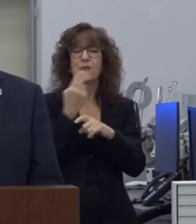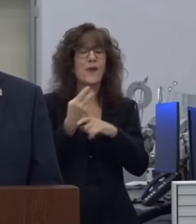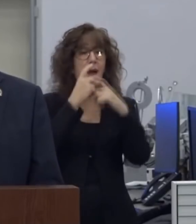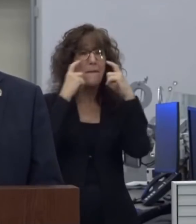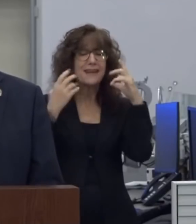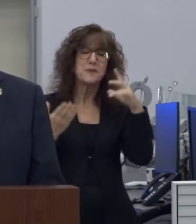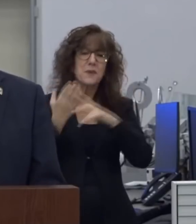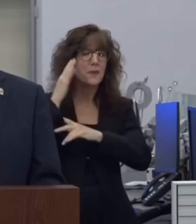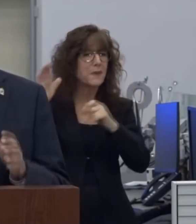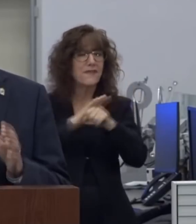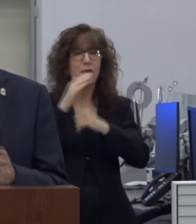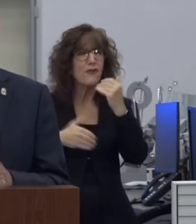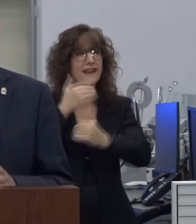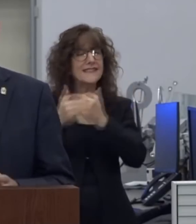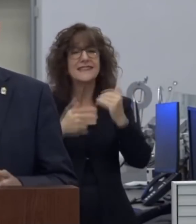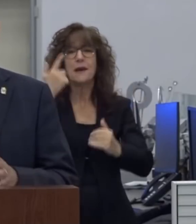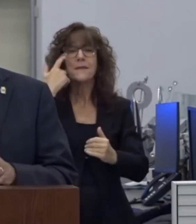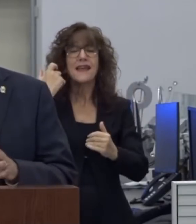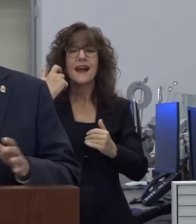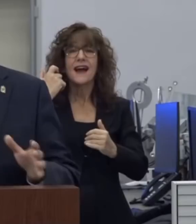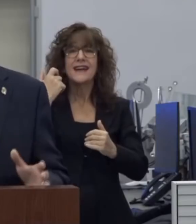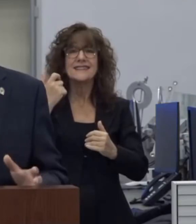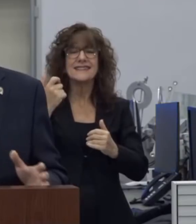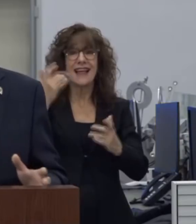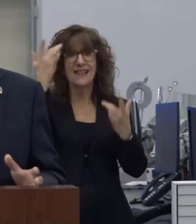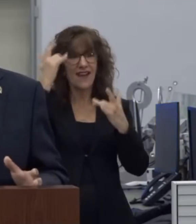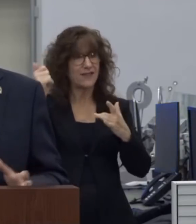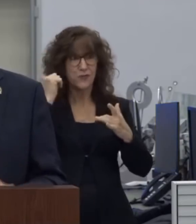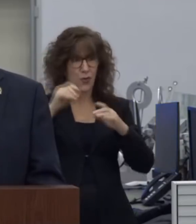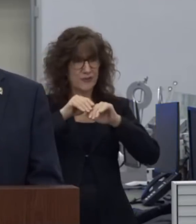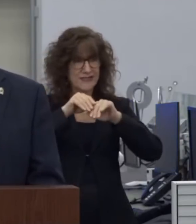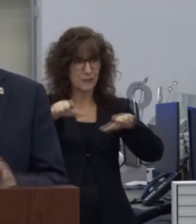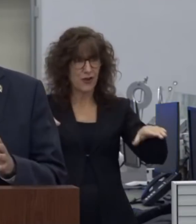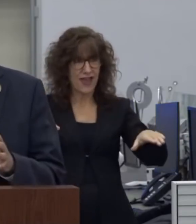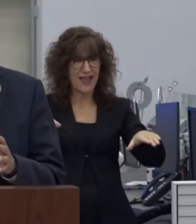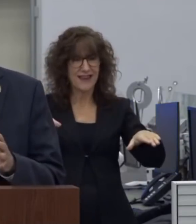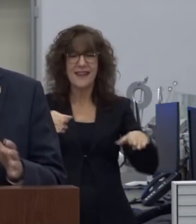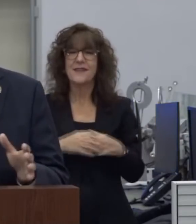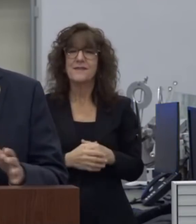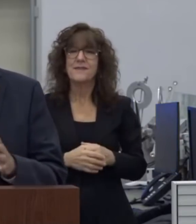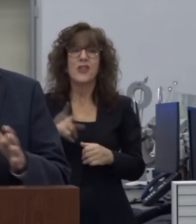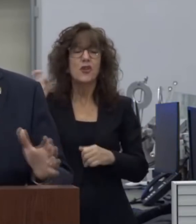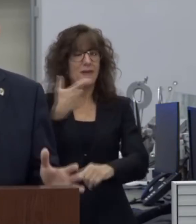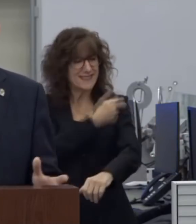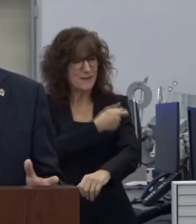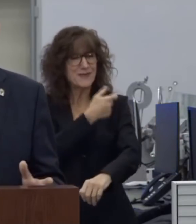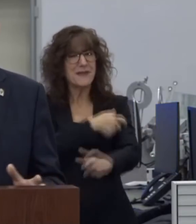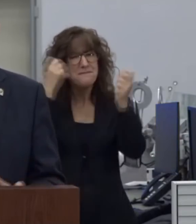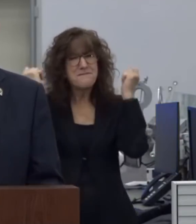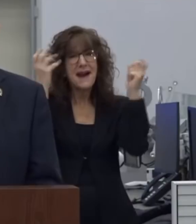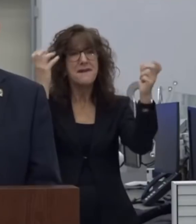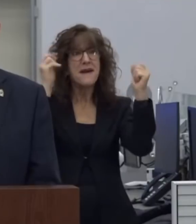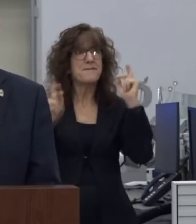whole process because to get to the point where the virus won't spread, like I said, you've got to immunize a lot of